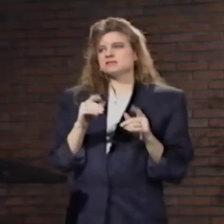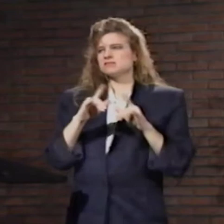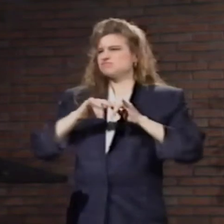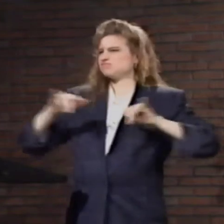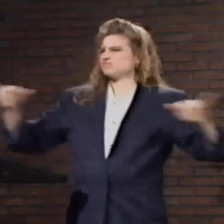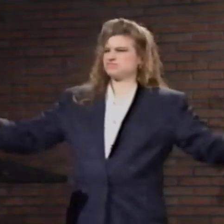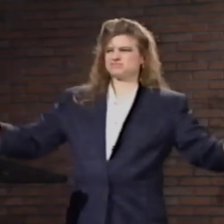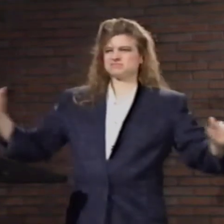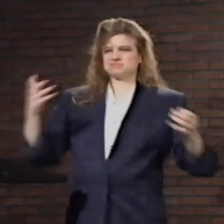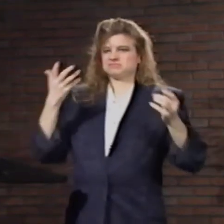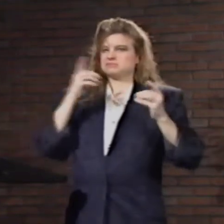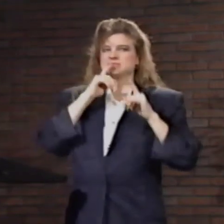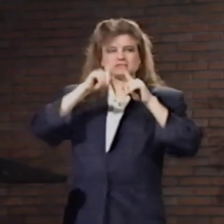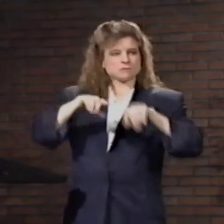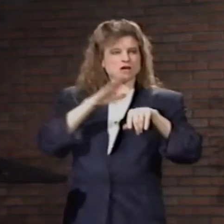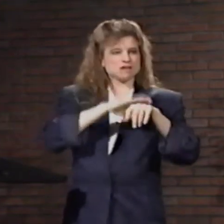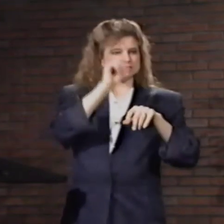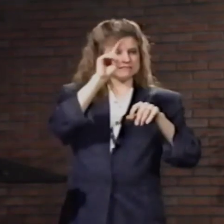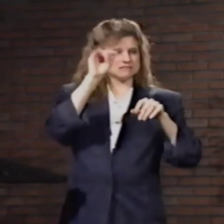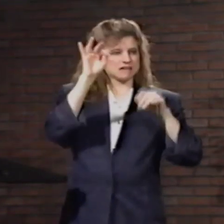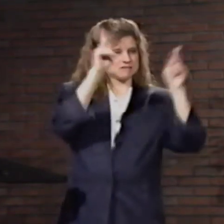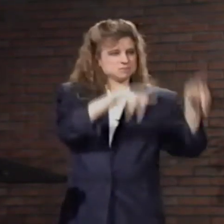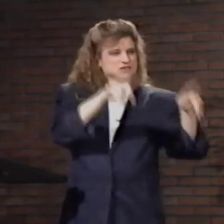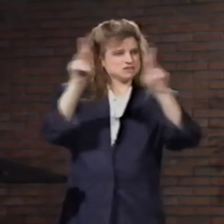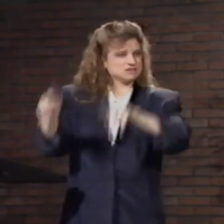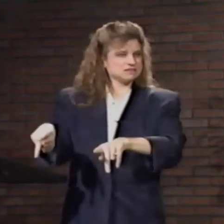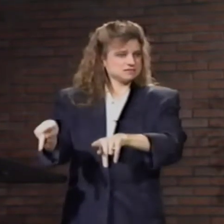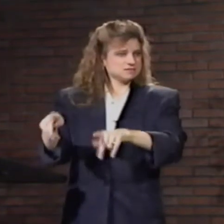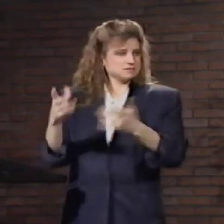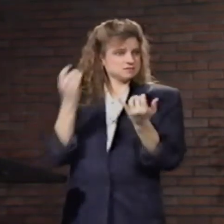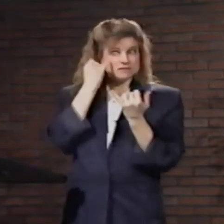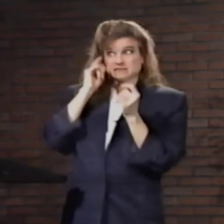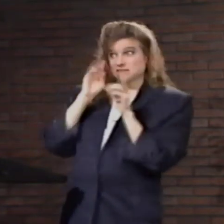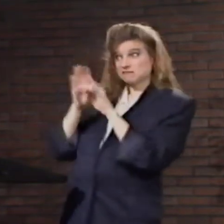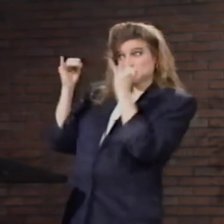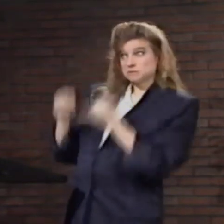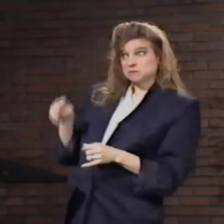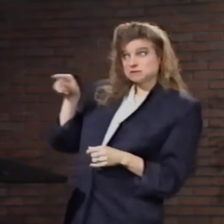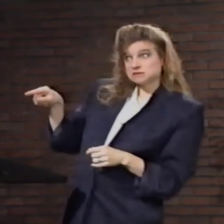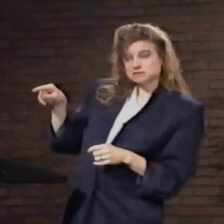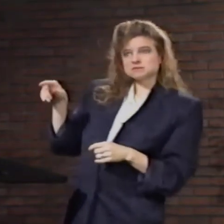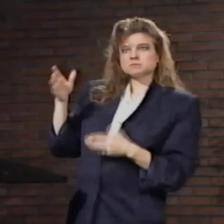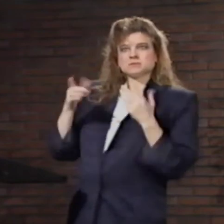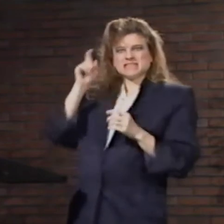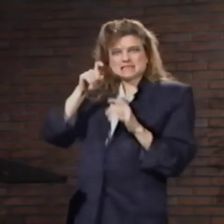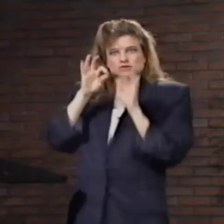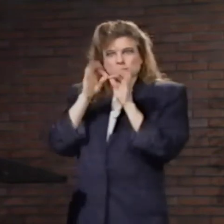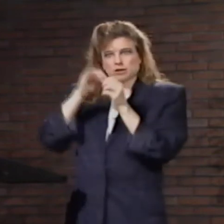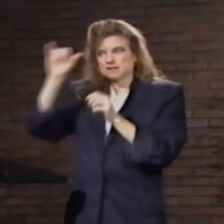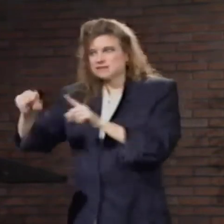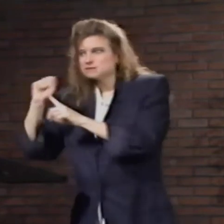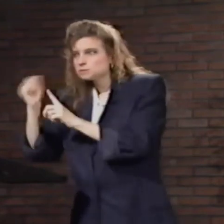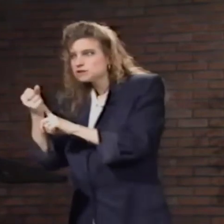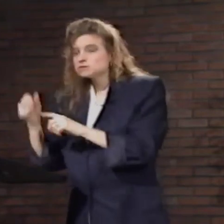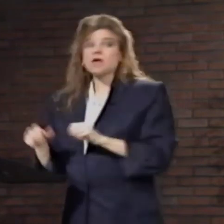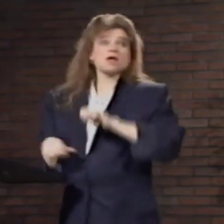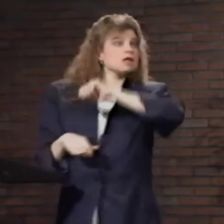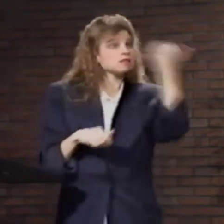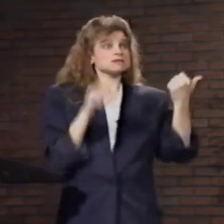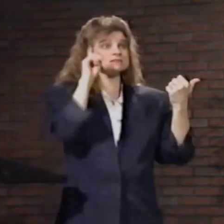evaluations, in the staff meeting, really anything, and it depends on the individual person. So if person A would need